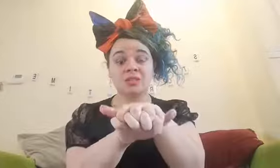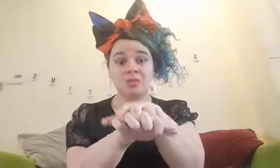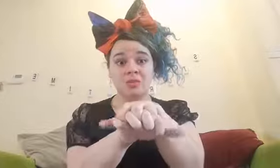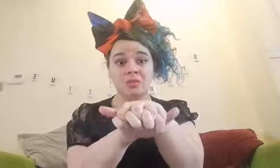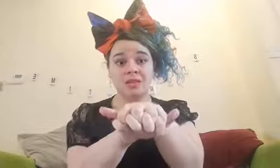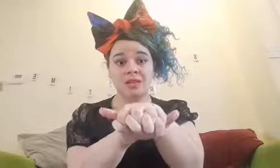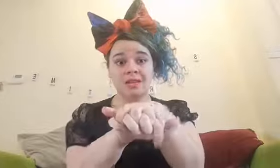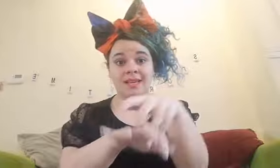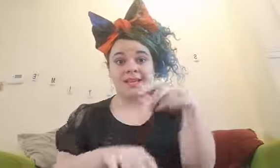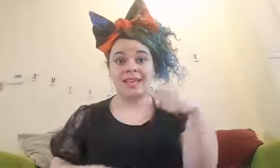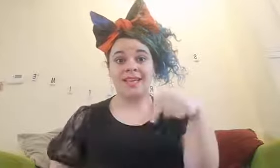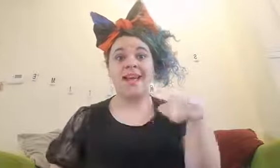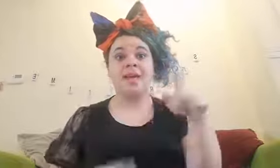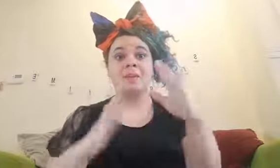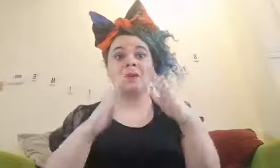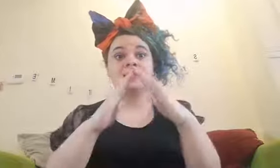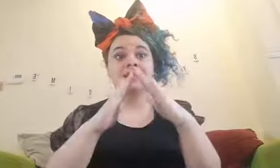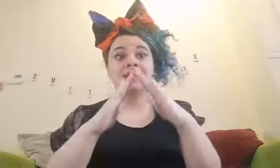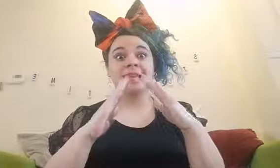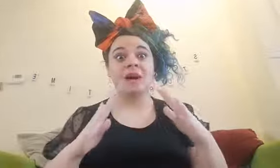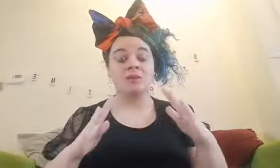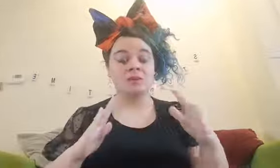Turtle came to his house.